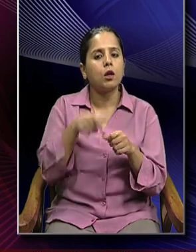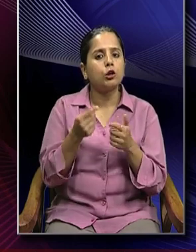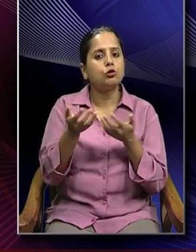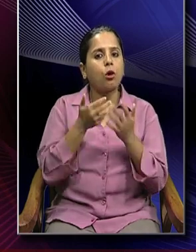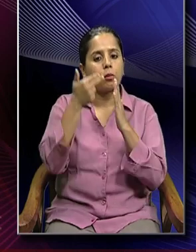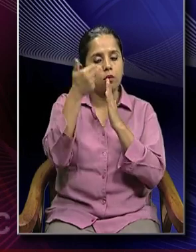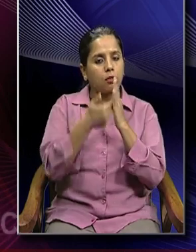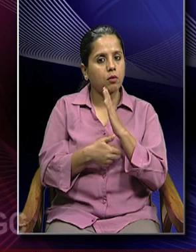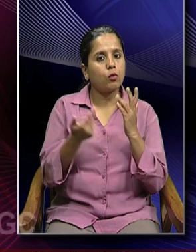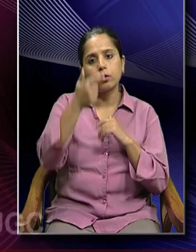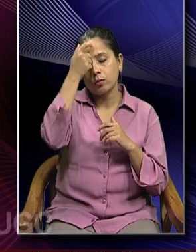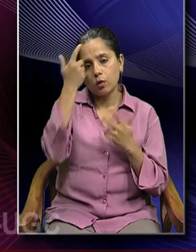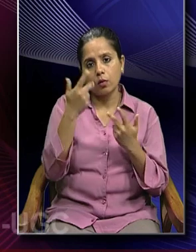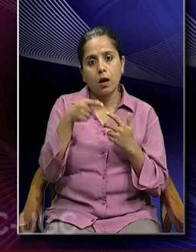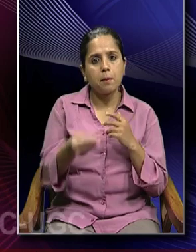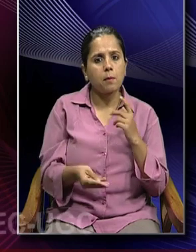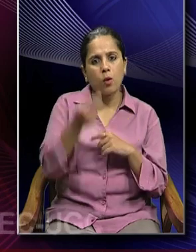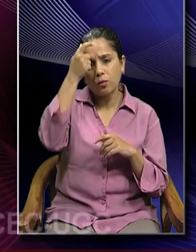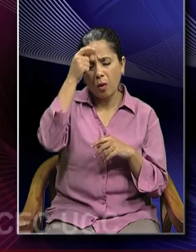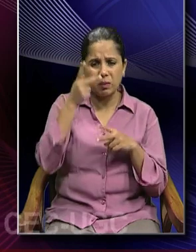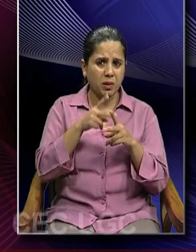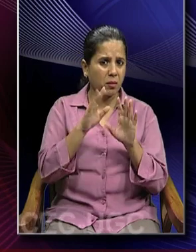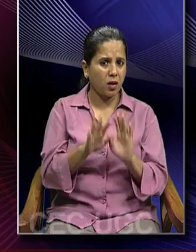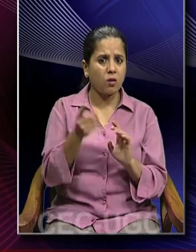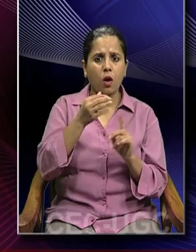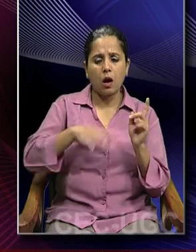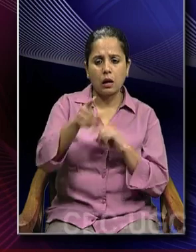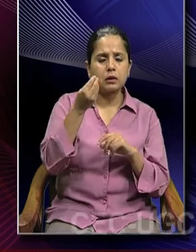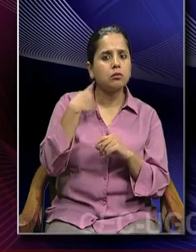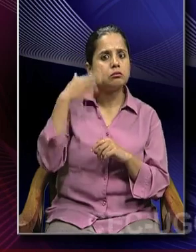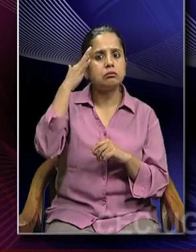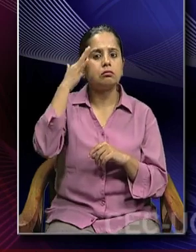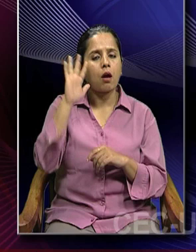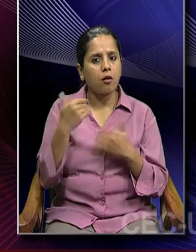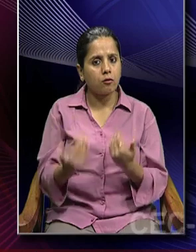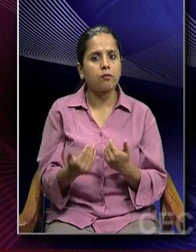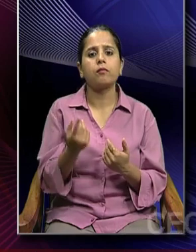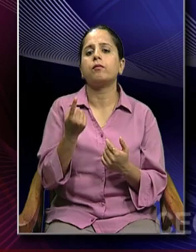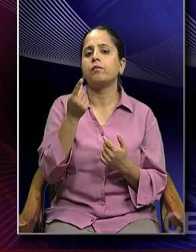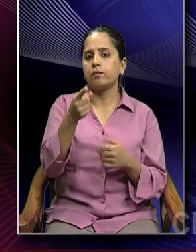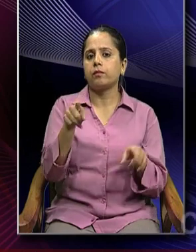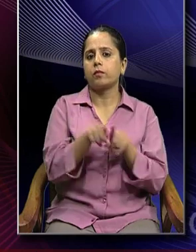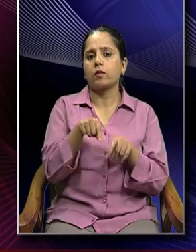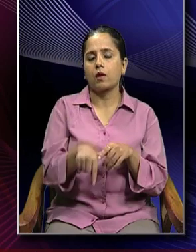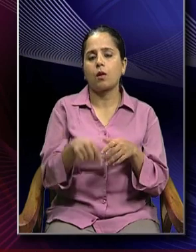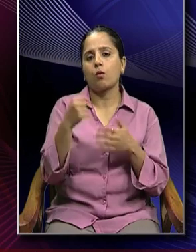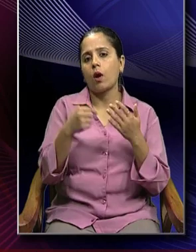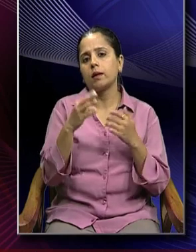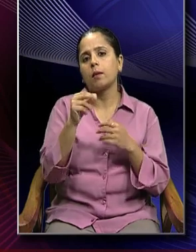problems? Which problem is more pertinent? What are the areas of concern? That comes into this point